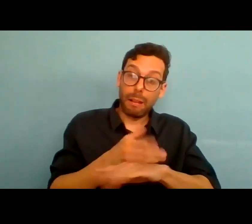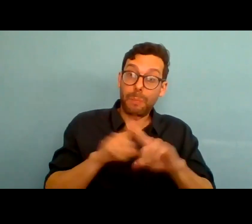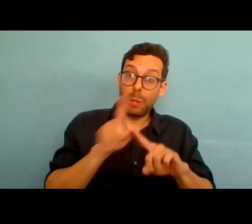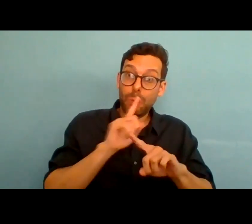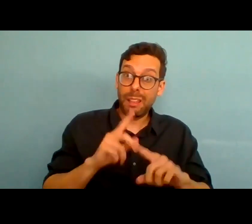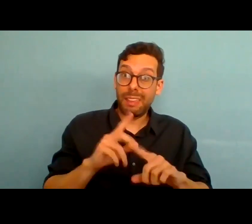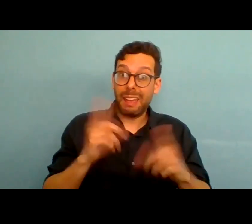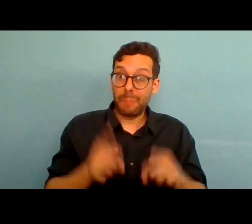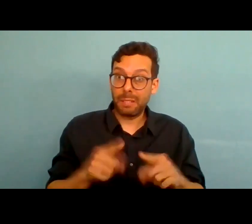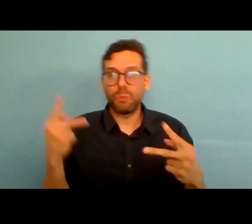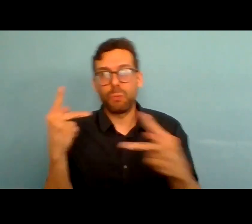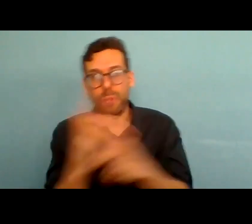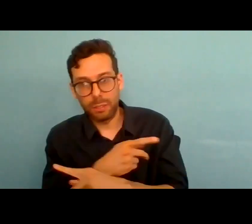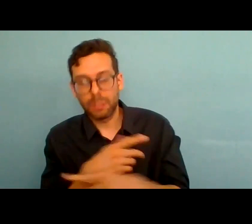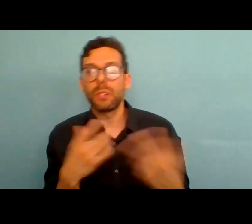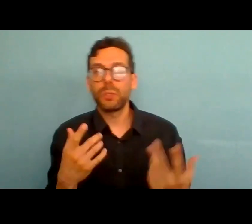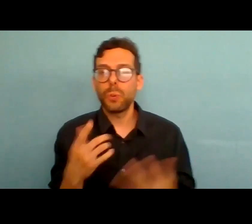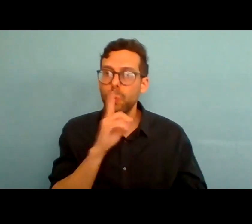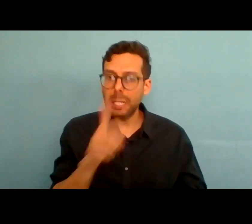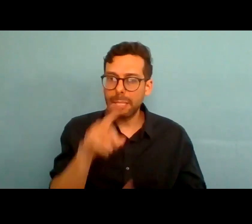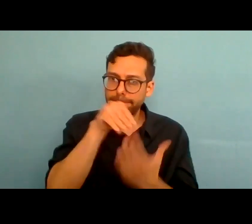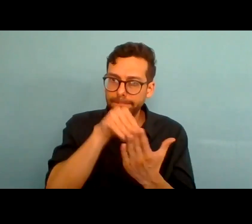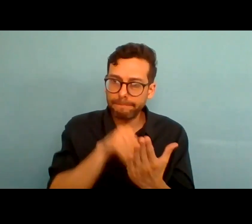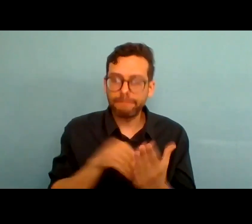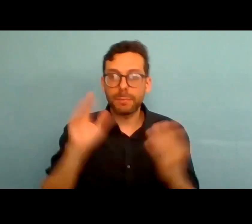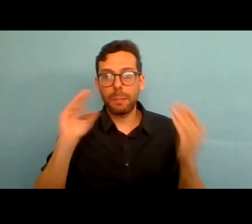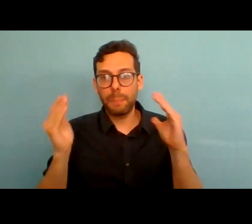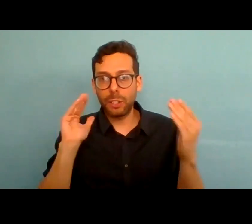really looking at and comparing what different